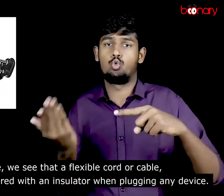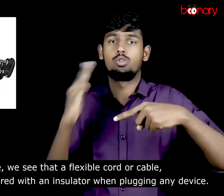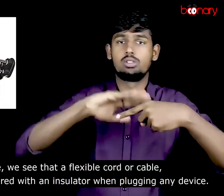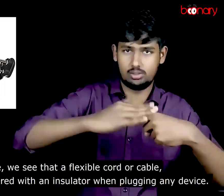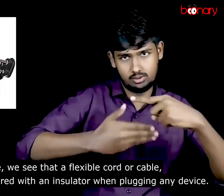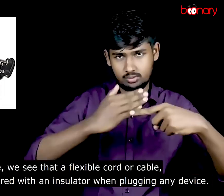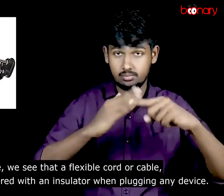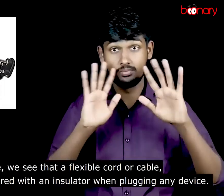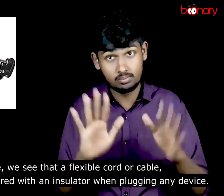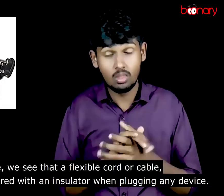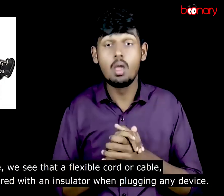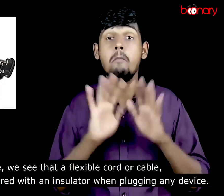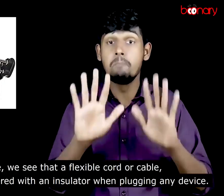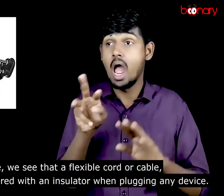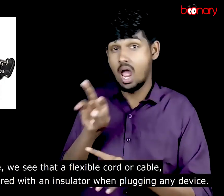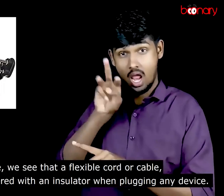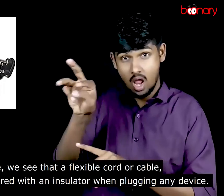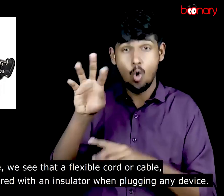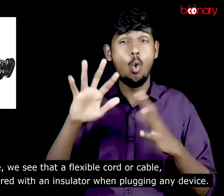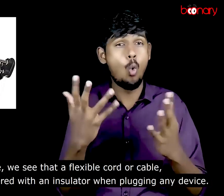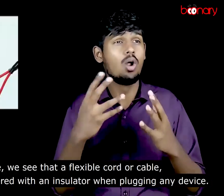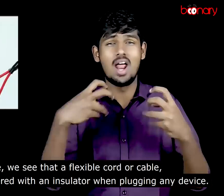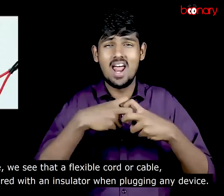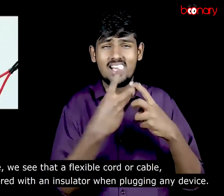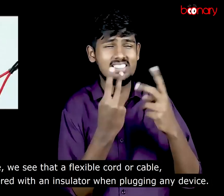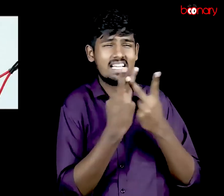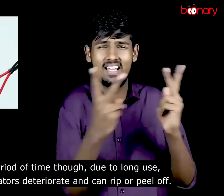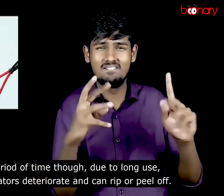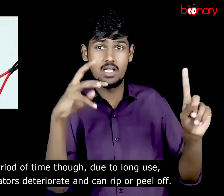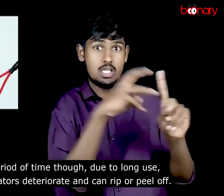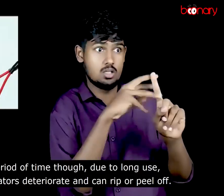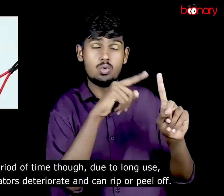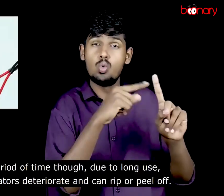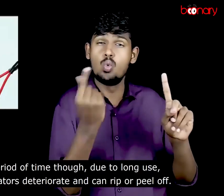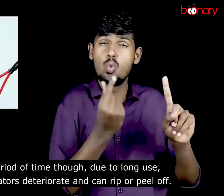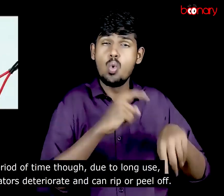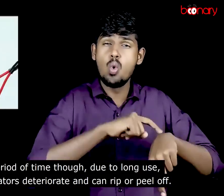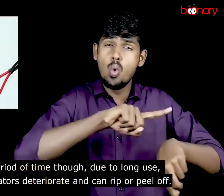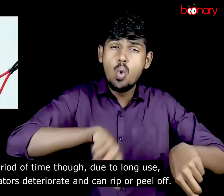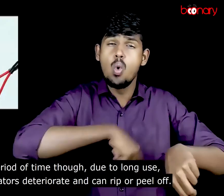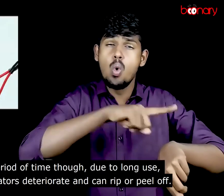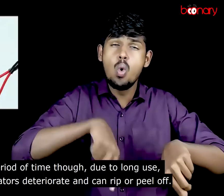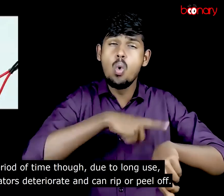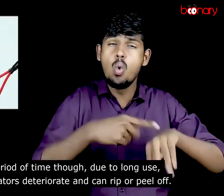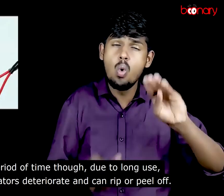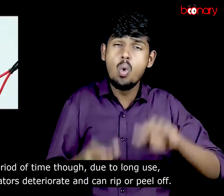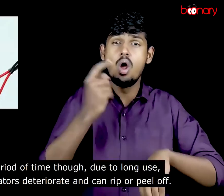or cable is actually covered with an insulator when plugging any device. Over a period of time though, due to long